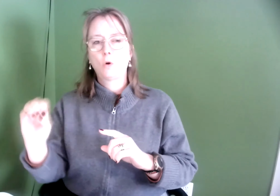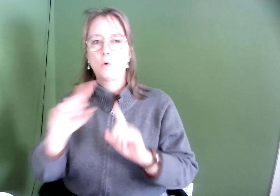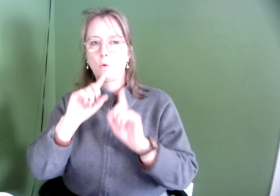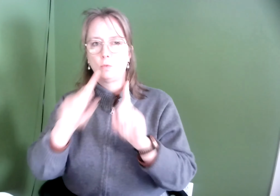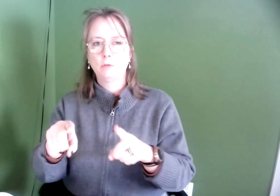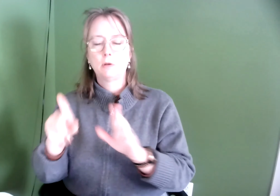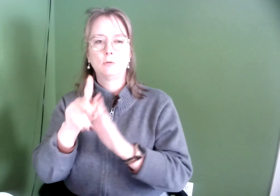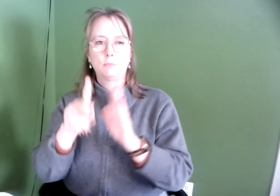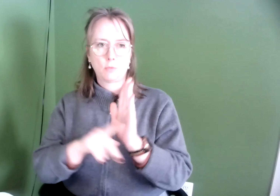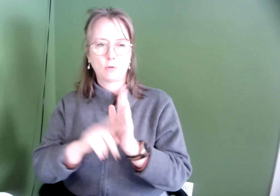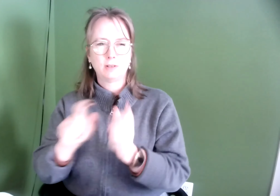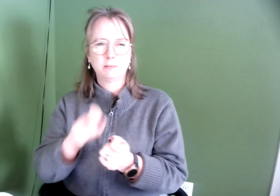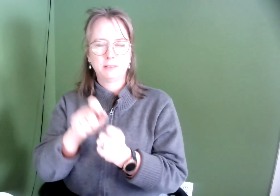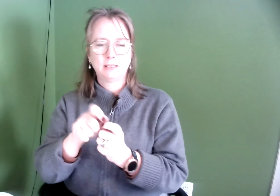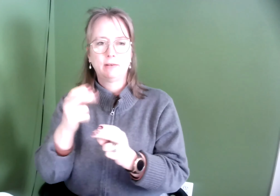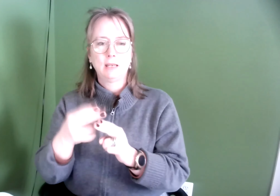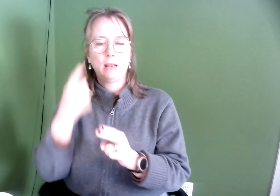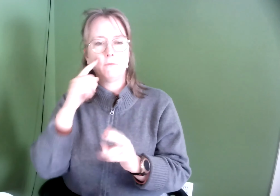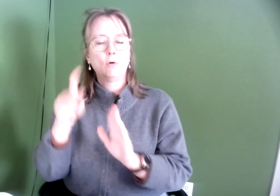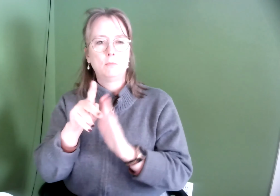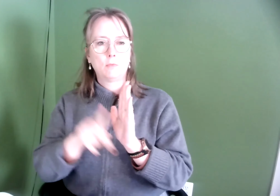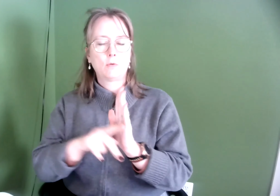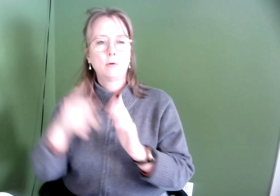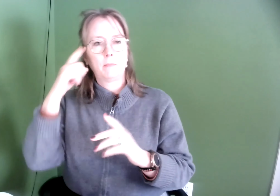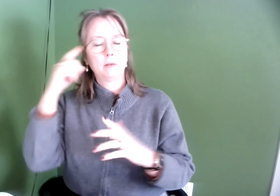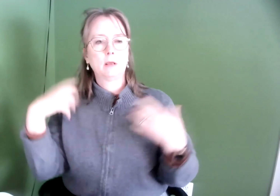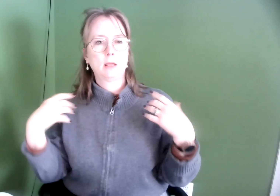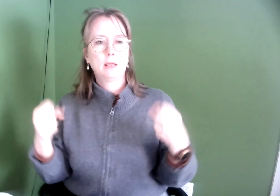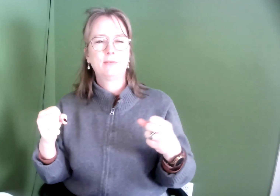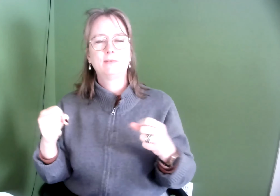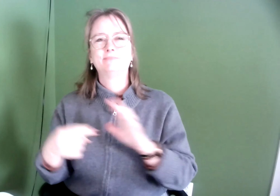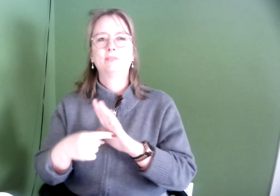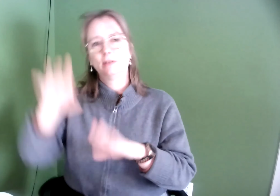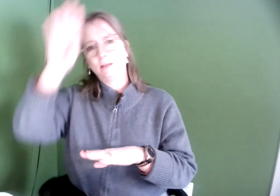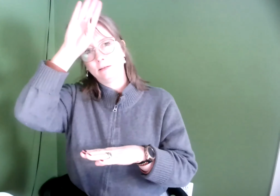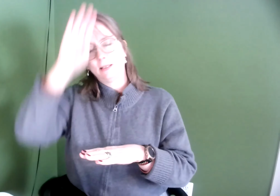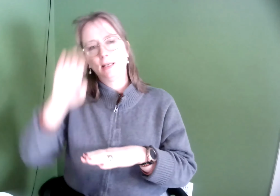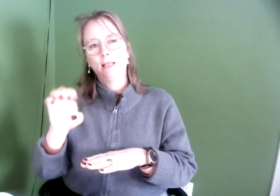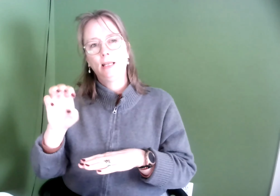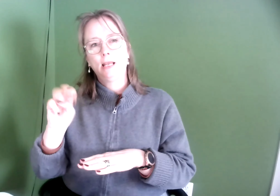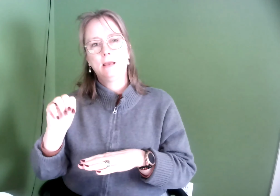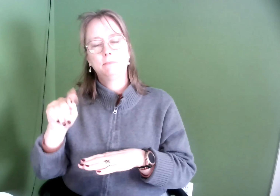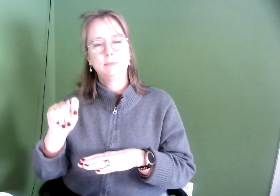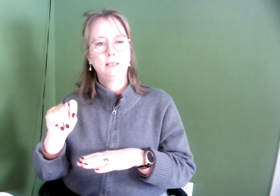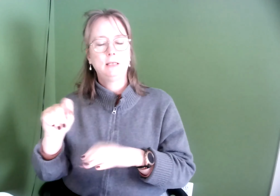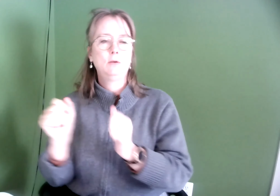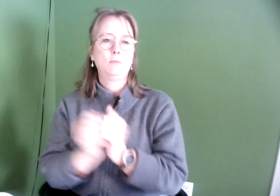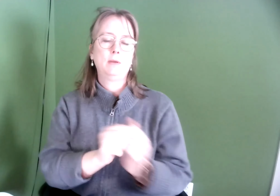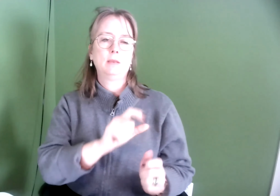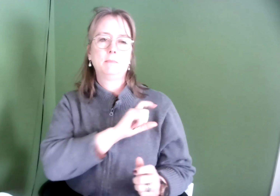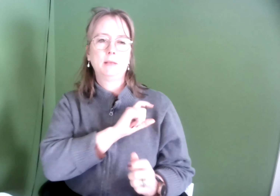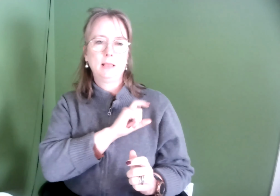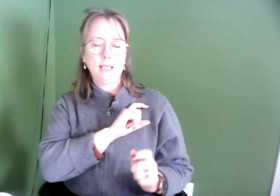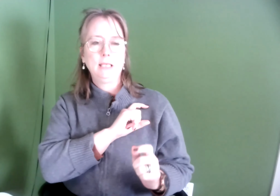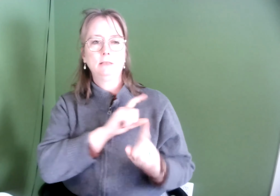specific name for a program where mental health, often EMTs, ride along with police and respond. And